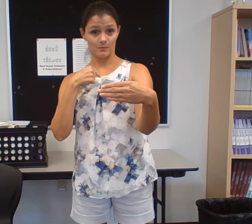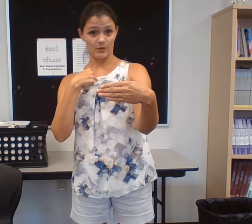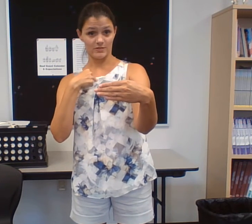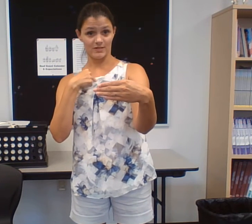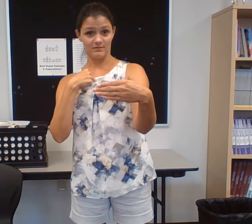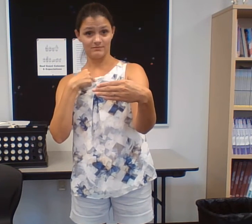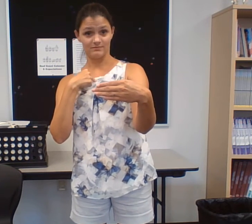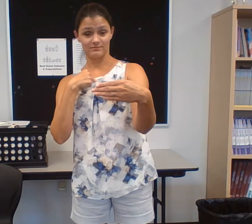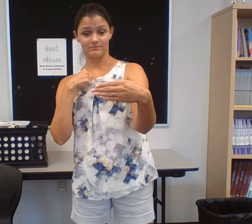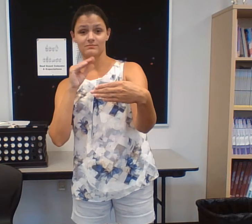Person.